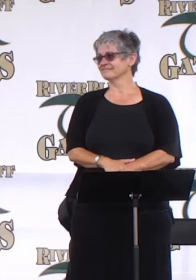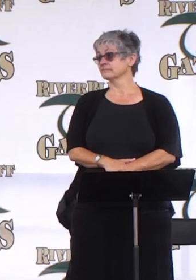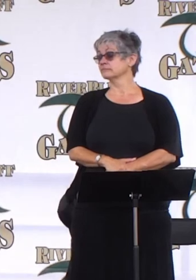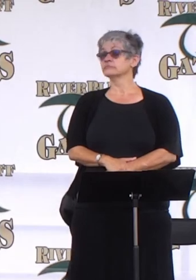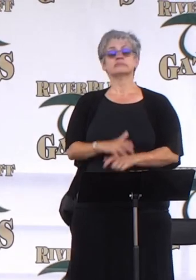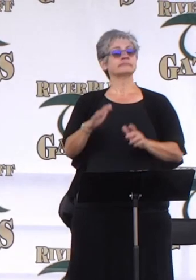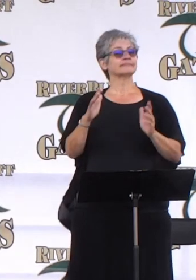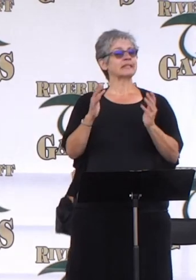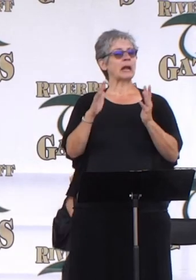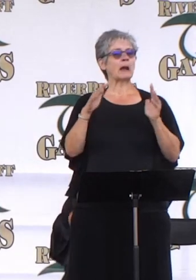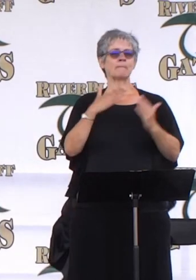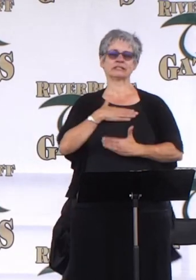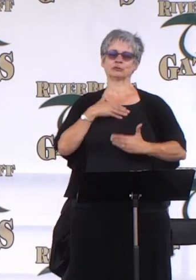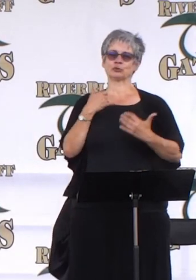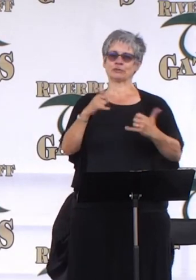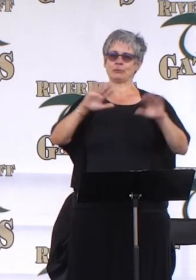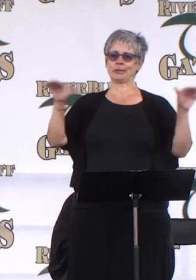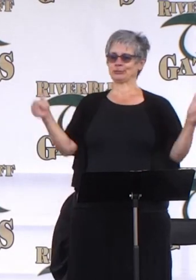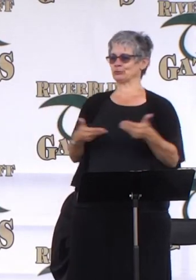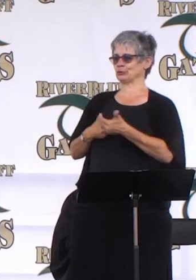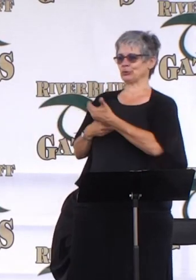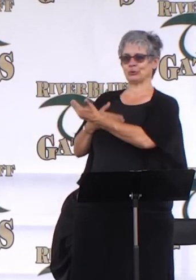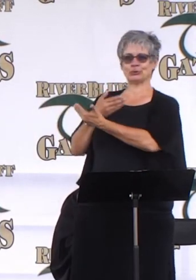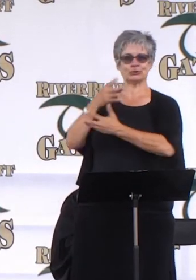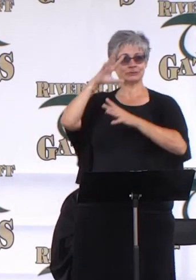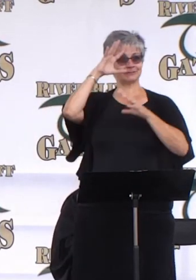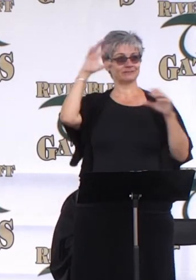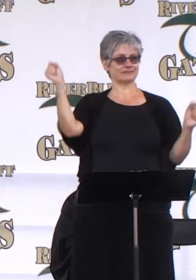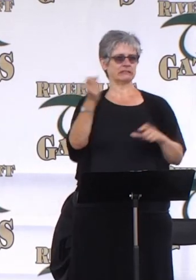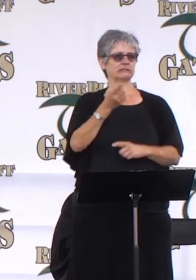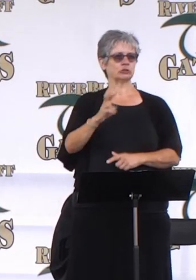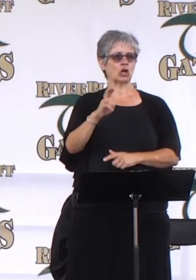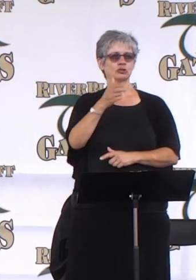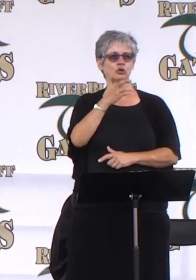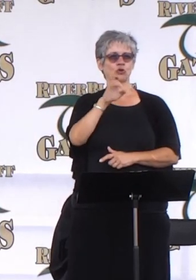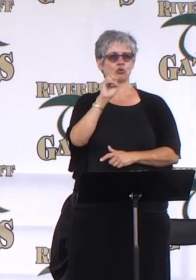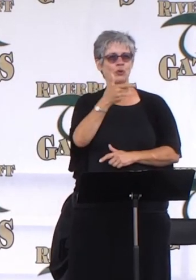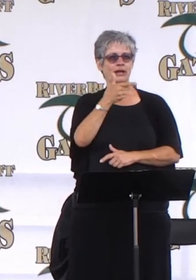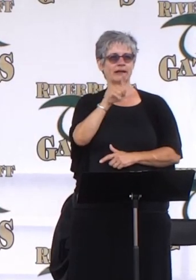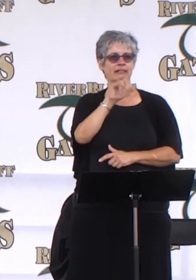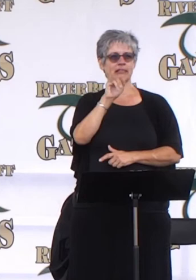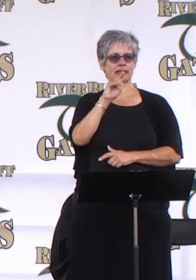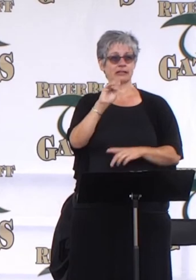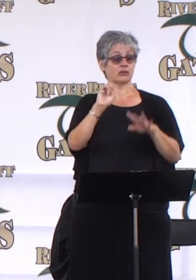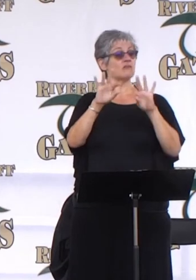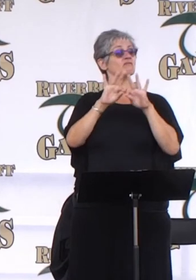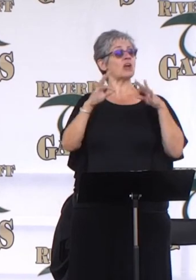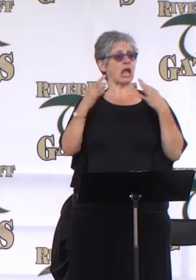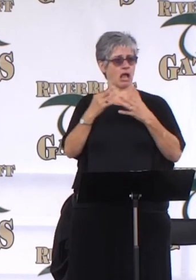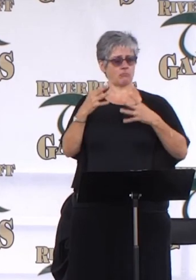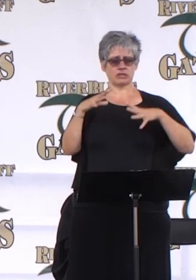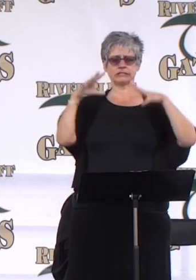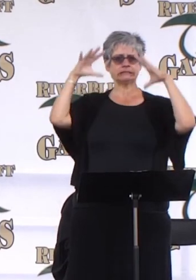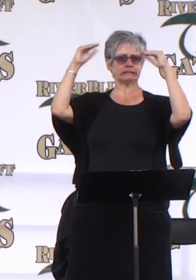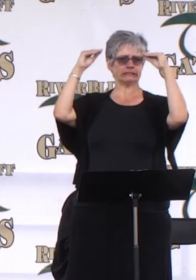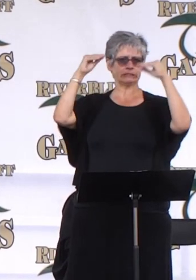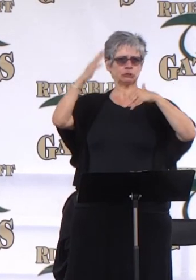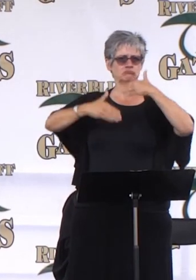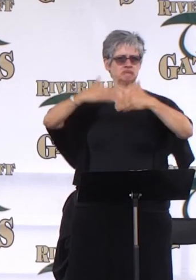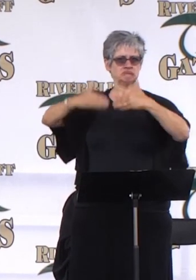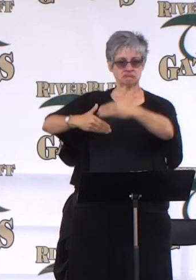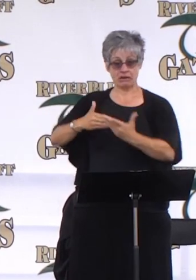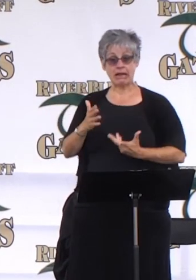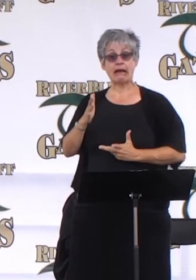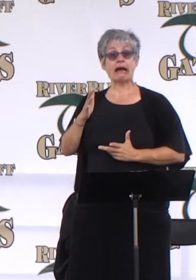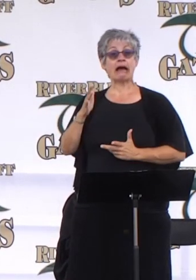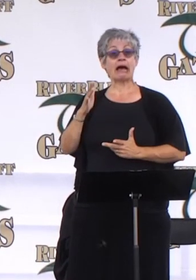It's my pleasure now to introduce our superintendent, Dr. Greg Little. The son of two educators, education is family business for the Littles. Dr. Greg